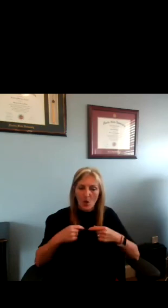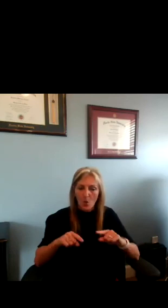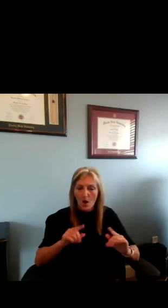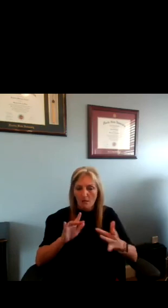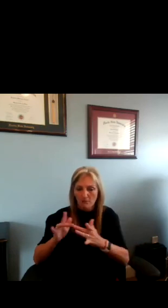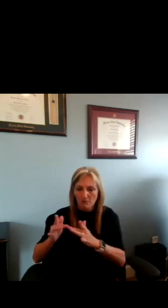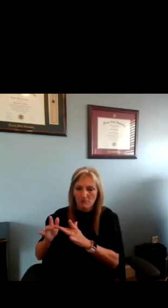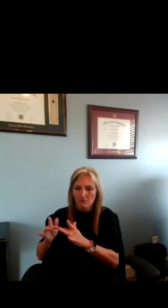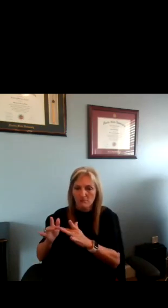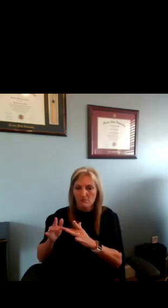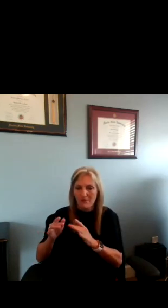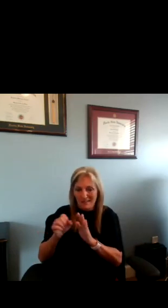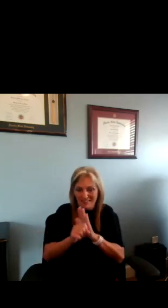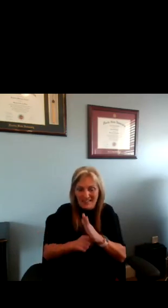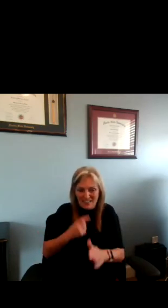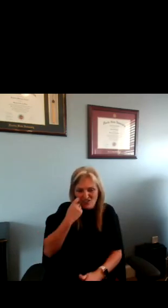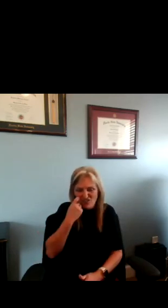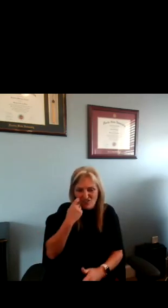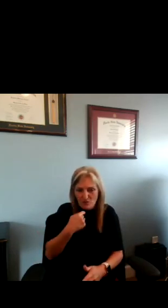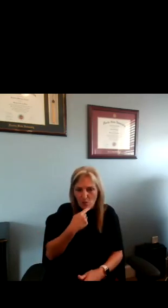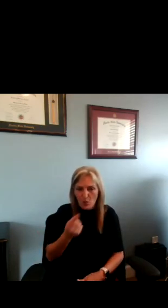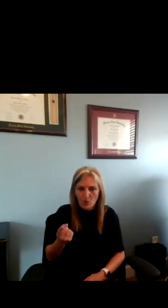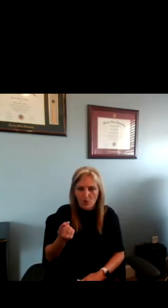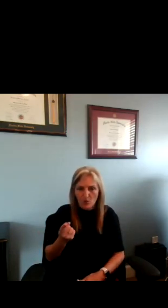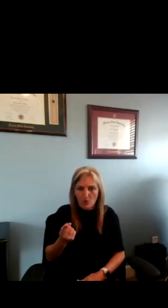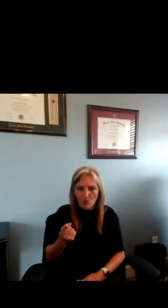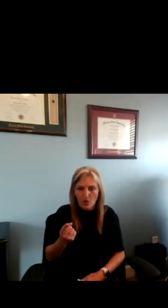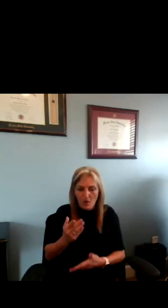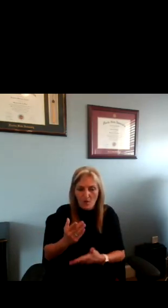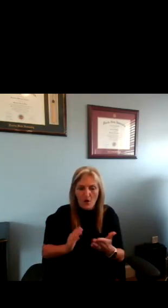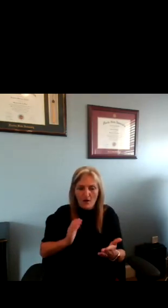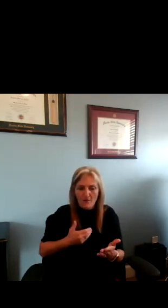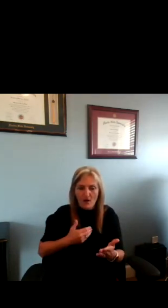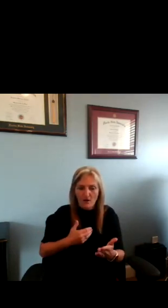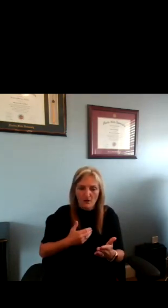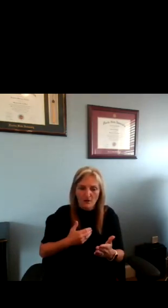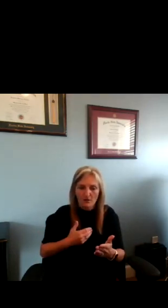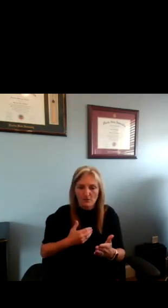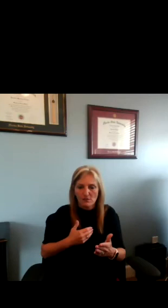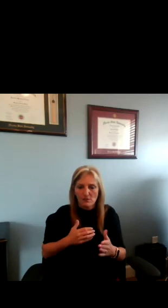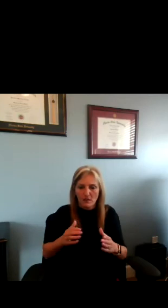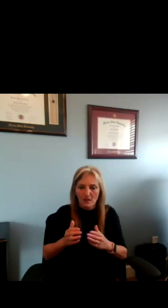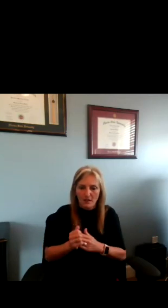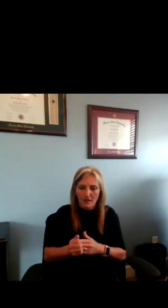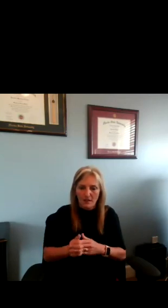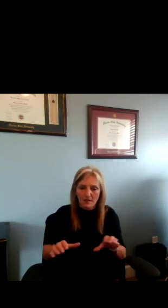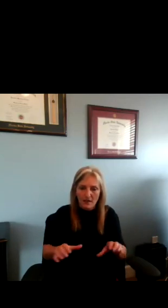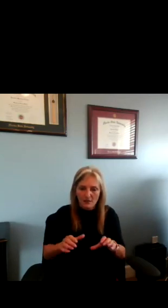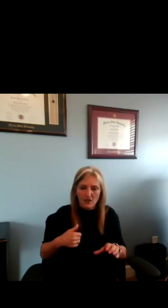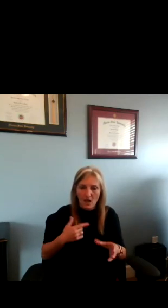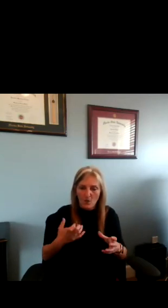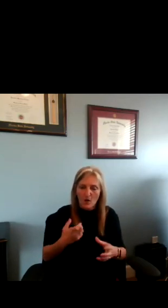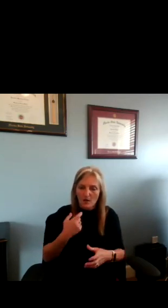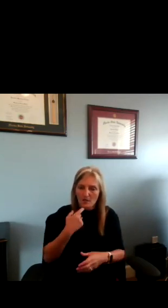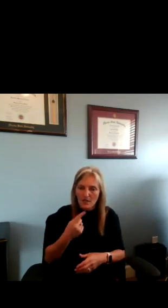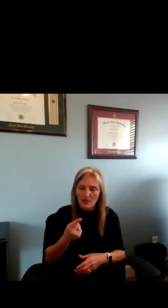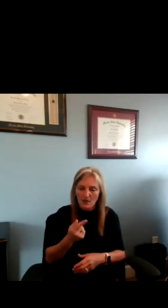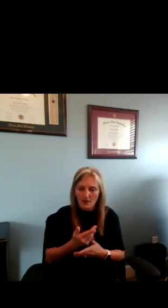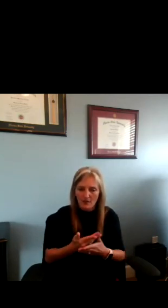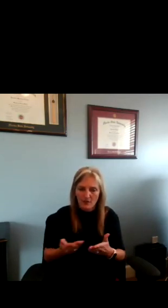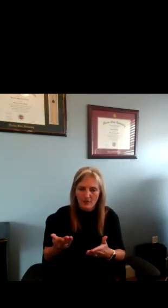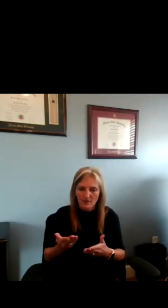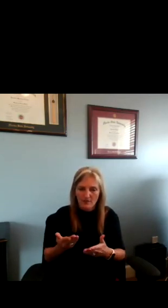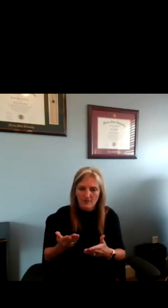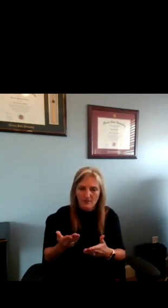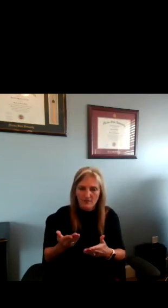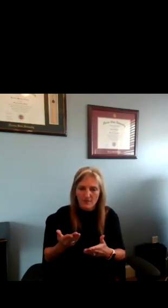while the states that I just described is a core part of our initiative, I want to mention several other components that PRE has underway. The first